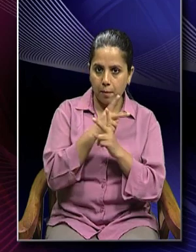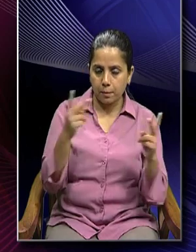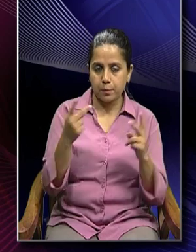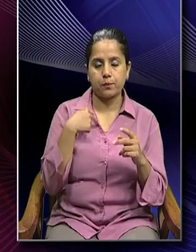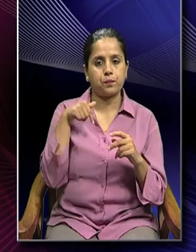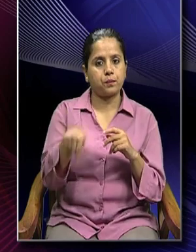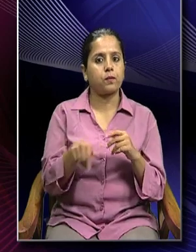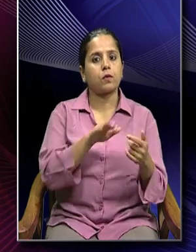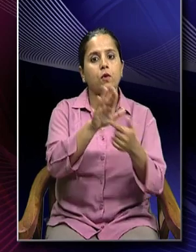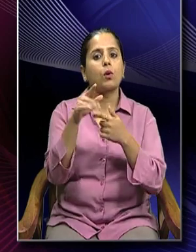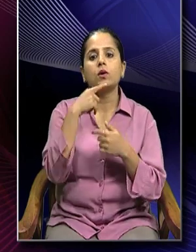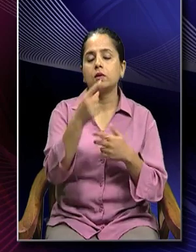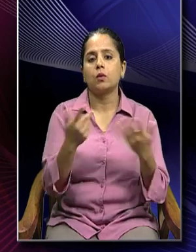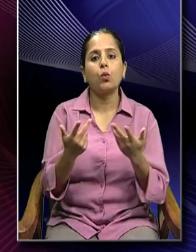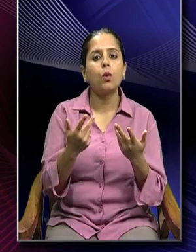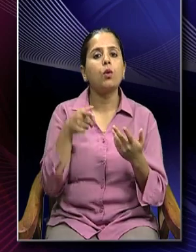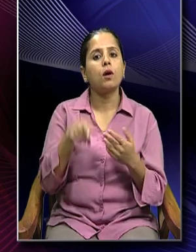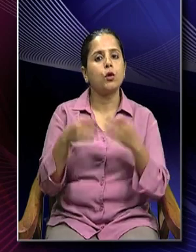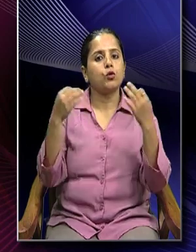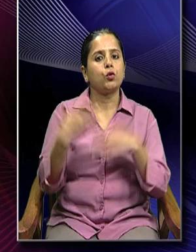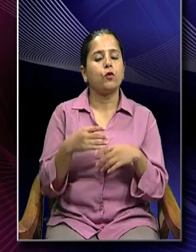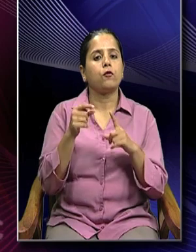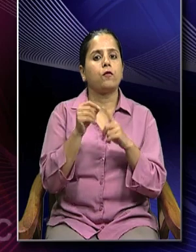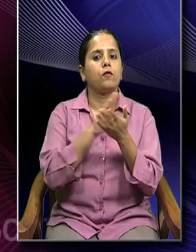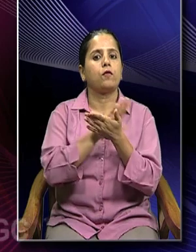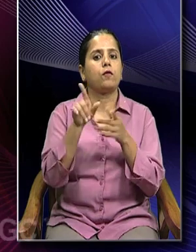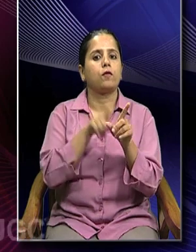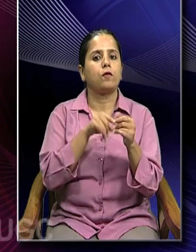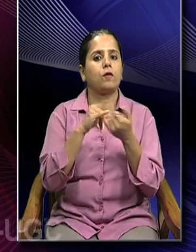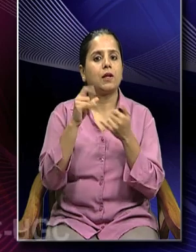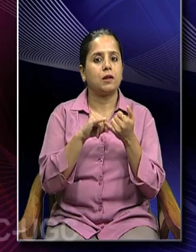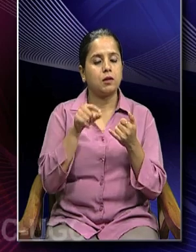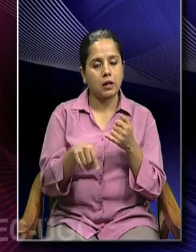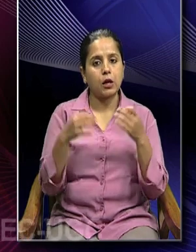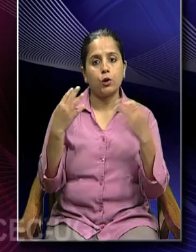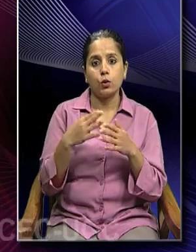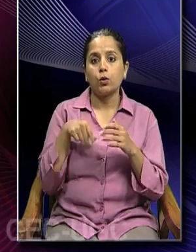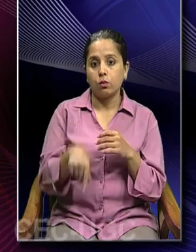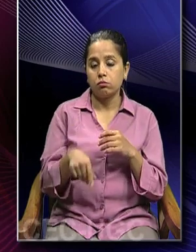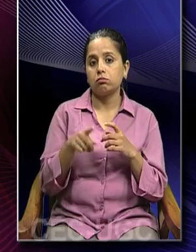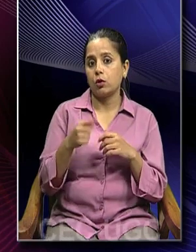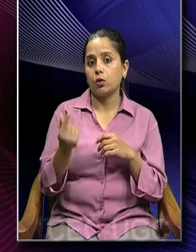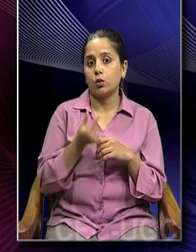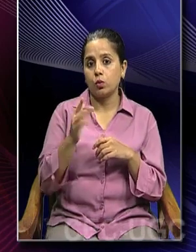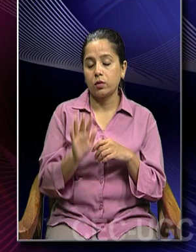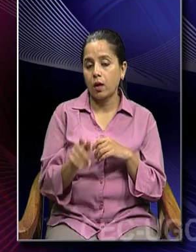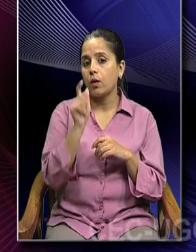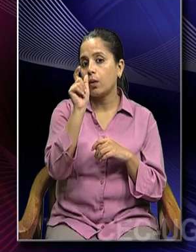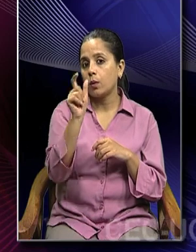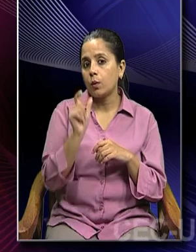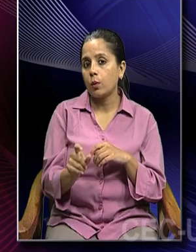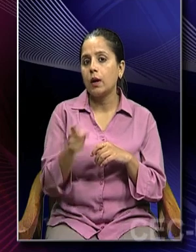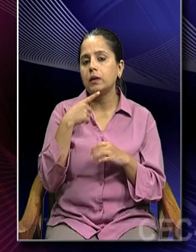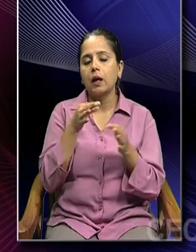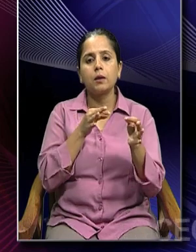are referring to the book on new physics, on mysticism and new physics. It uses the word, this word